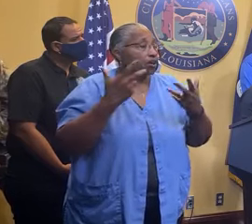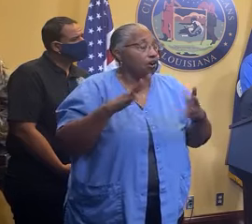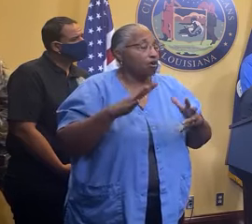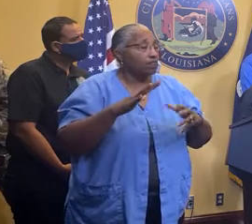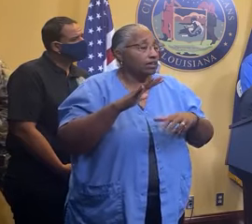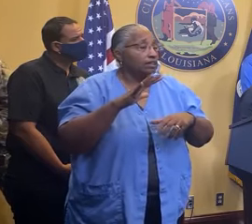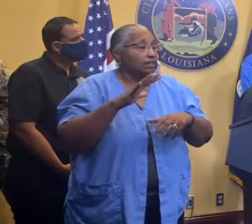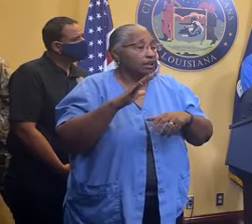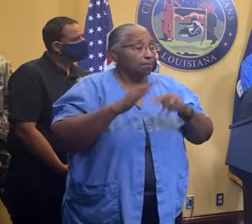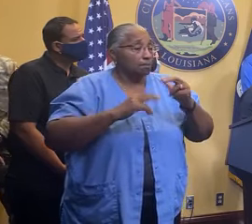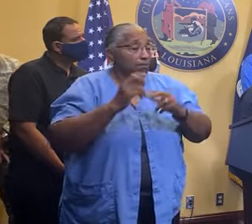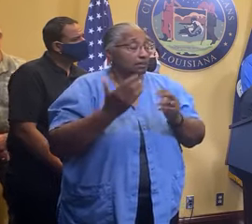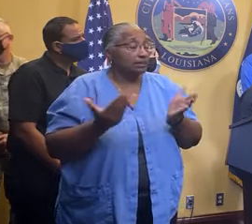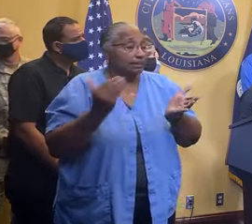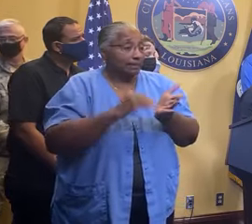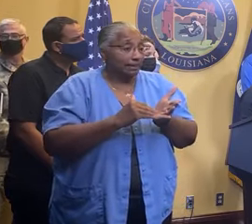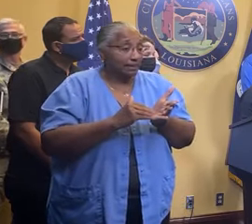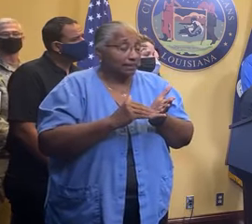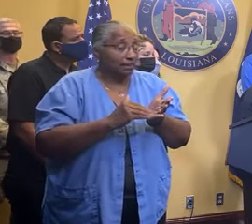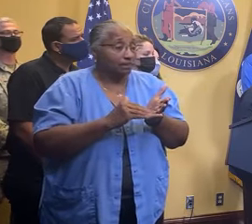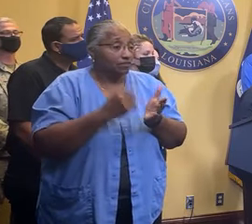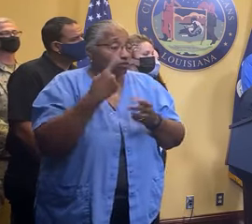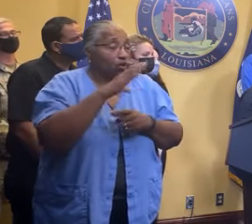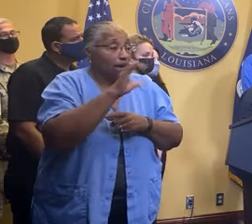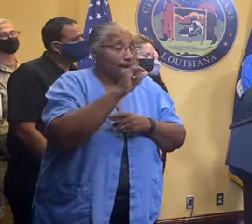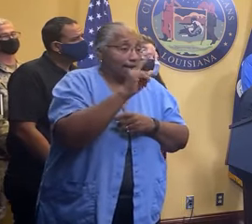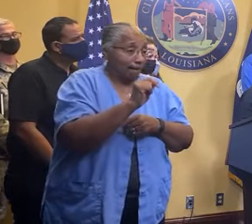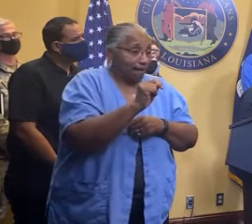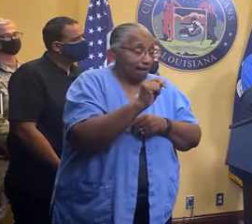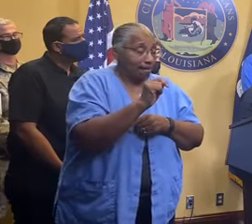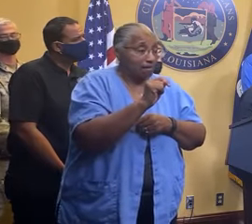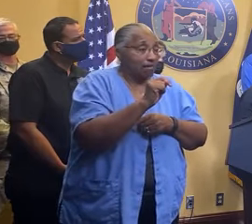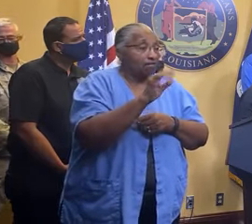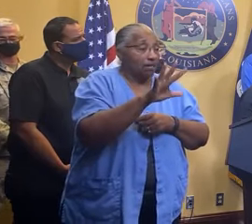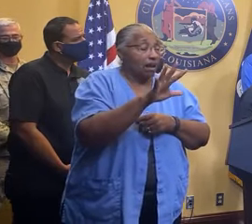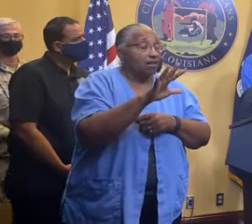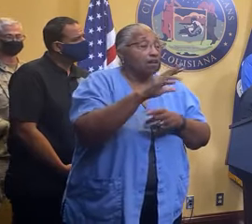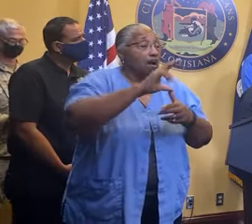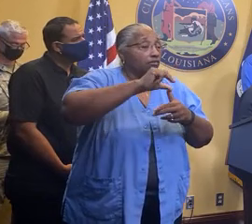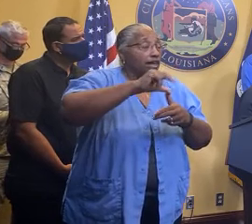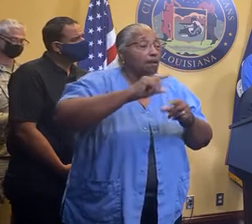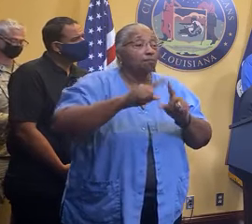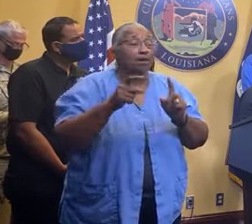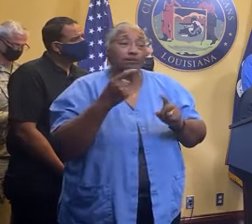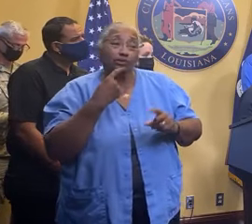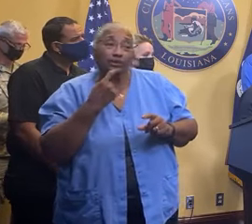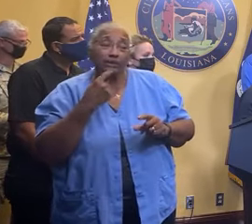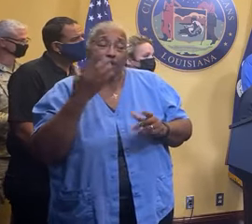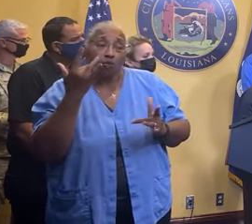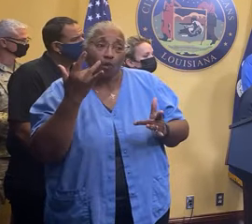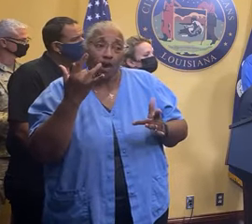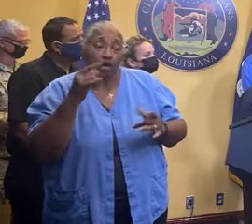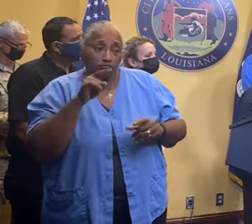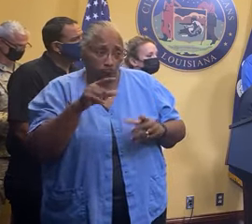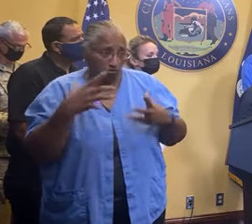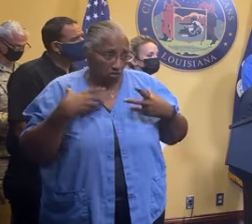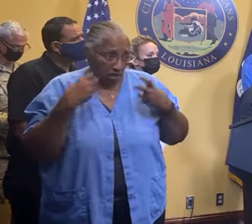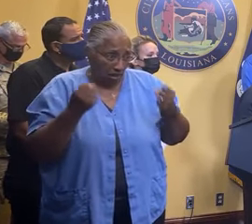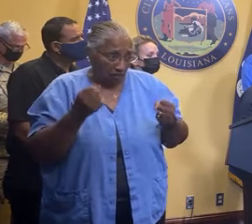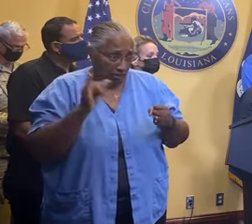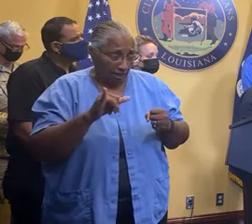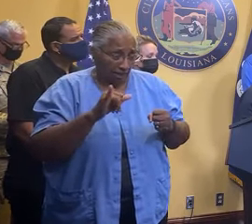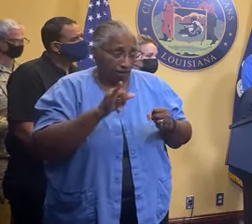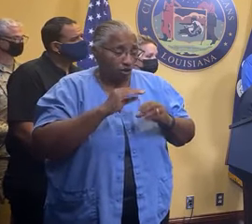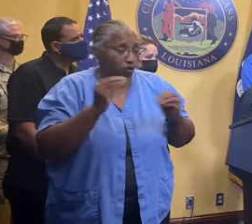levees, but we're almost at a Category 5 hurricane. We're just a couple miles short. So can you just briefly say why is confidence that there's no water